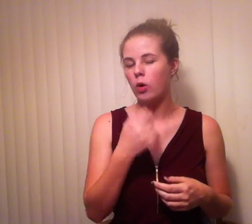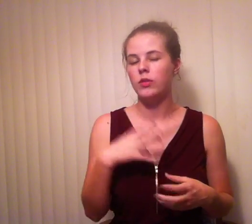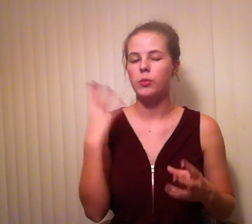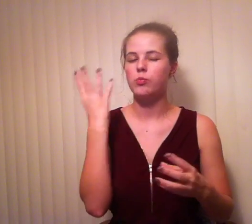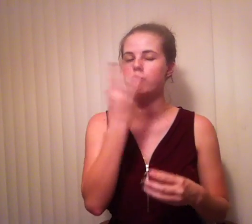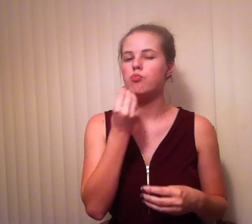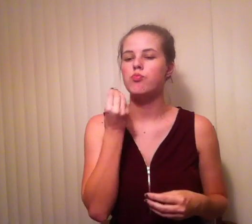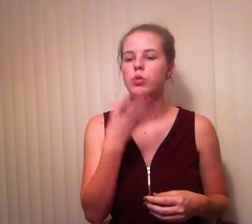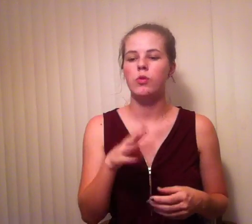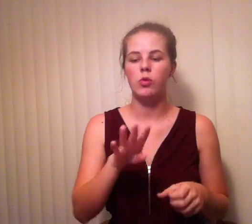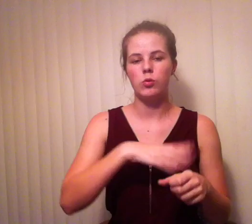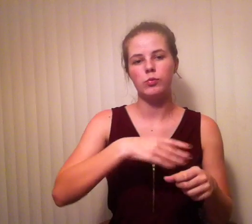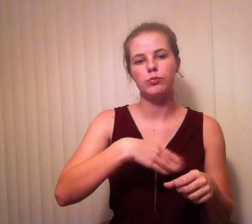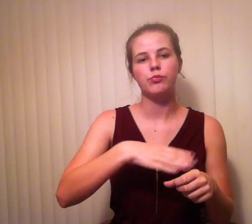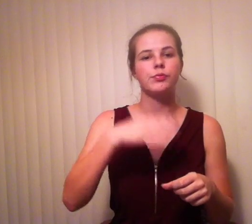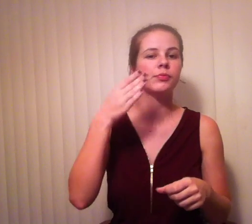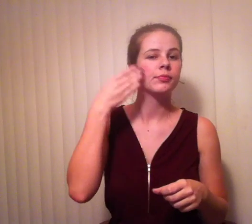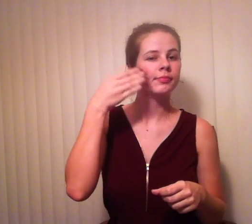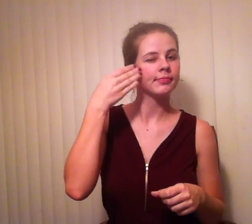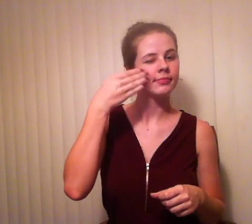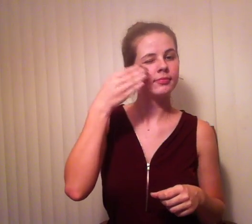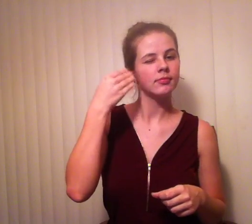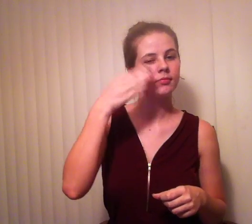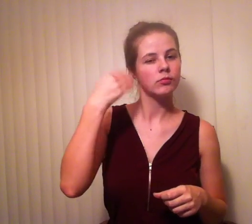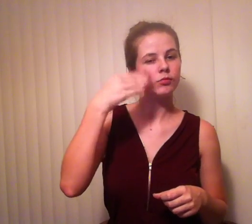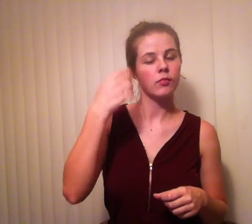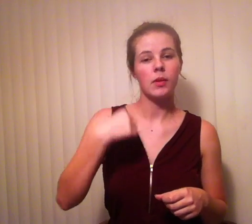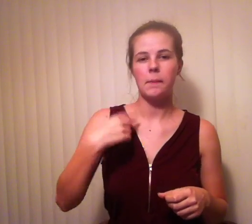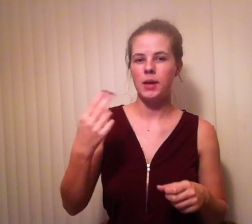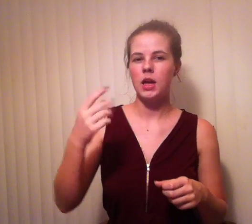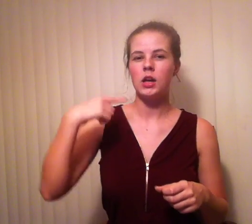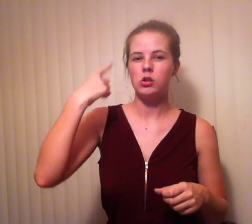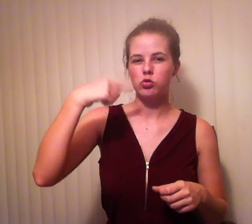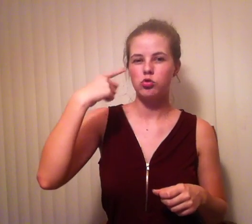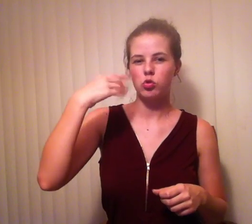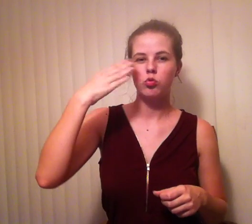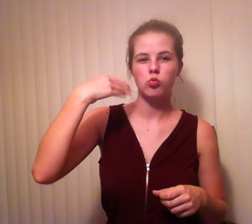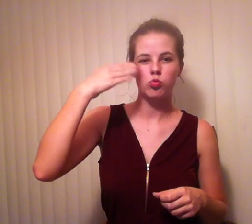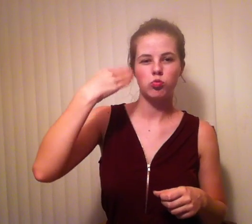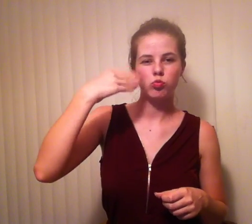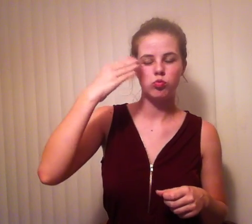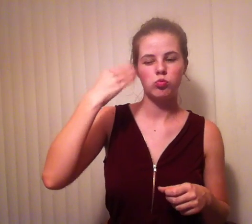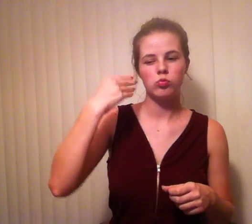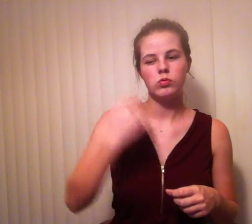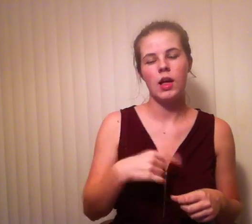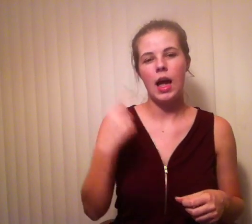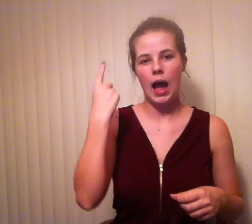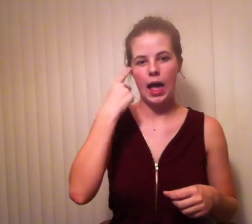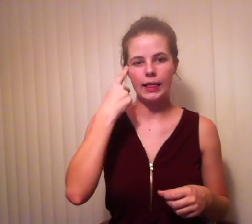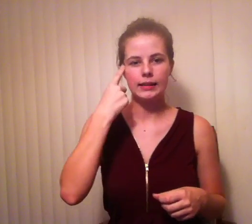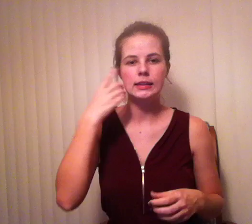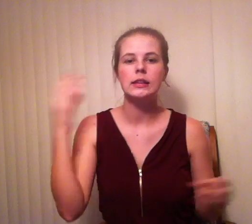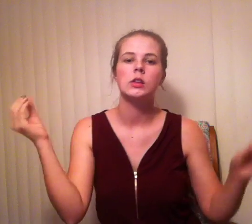like to apply my blush in sort of a circular motion when I'm applying it to the skin. I just find that it looks the most natural. It looks nice